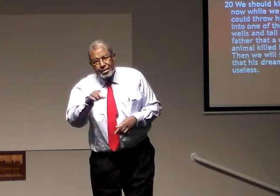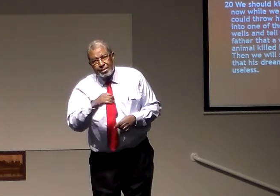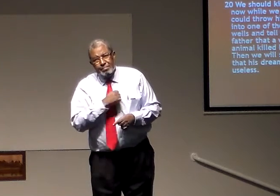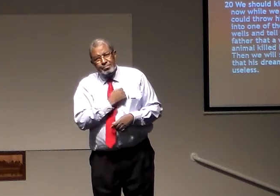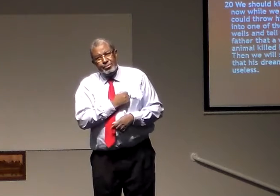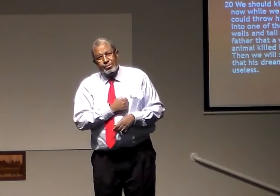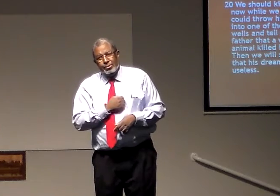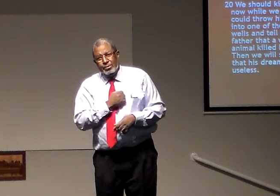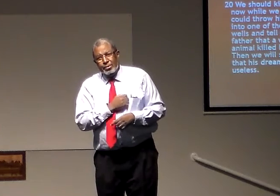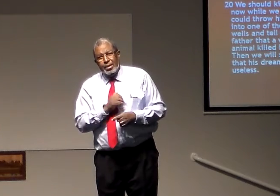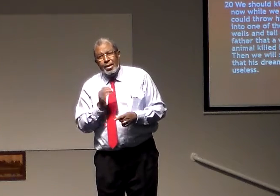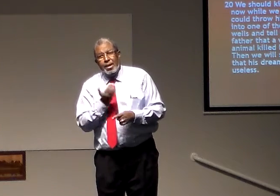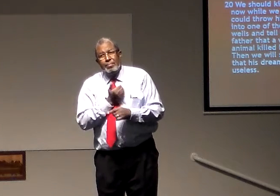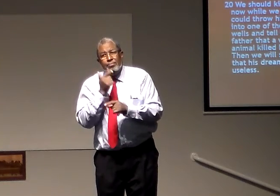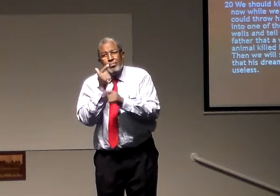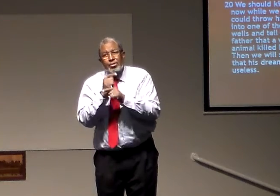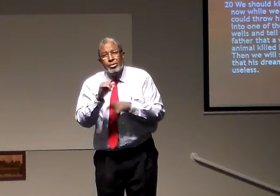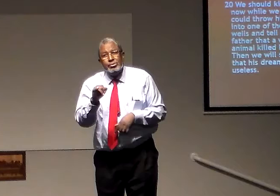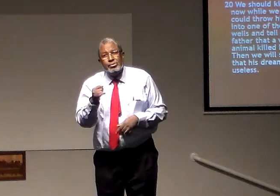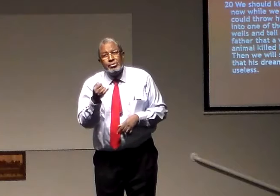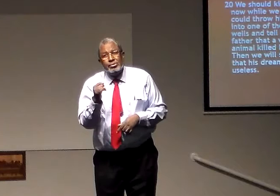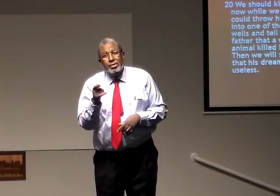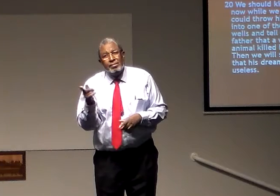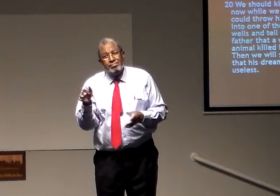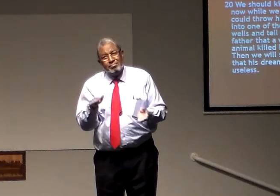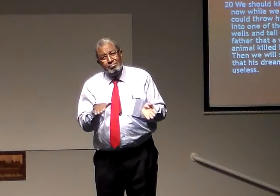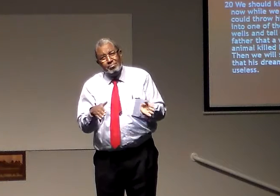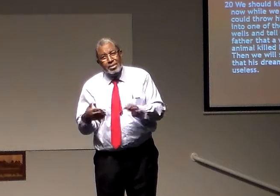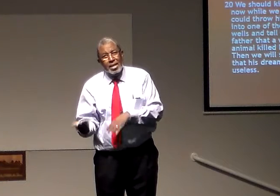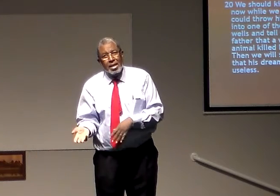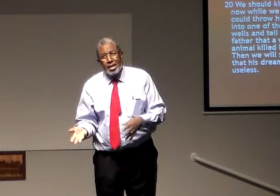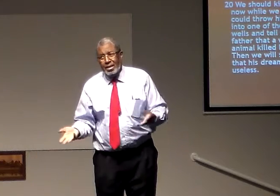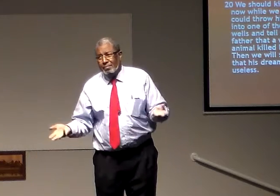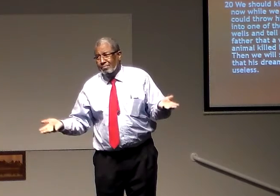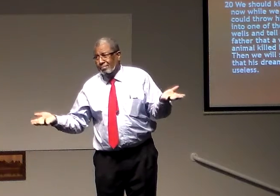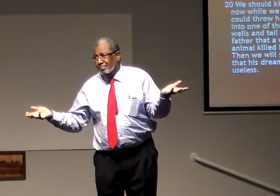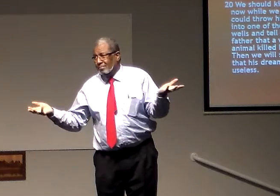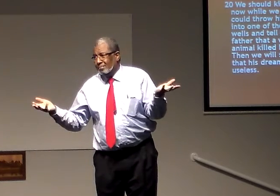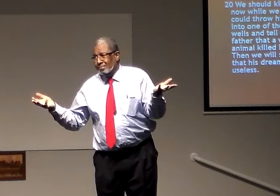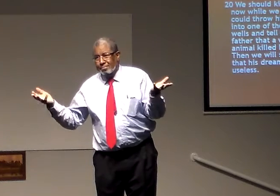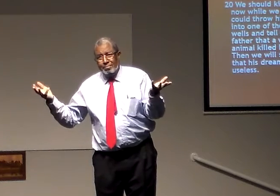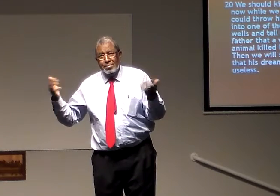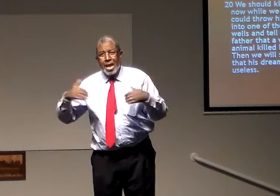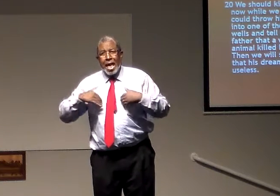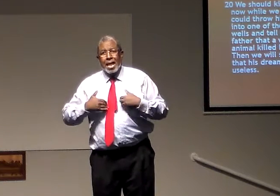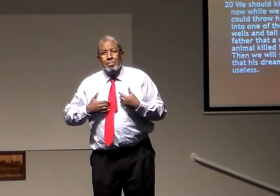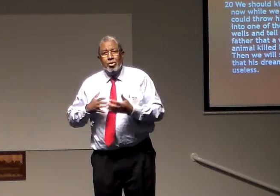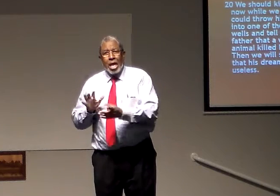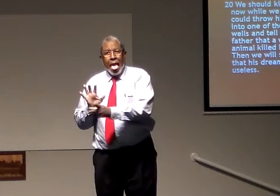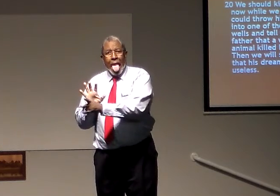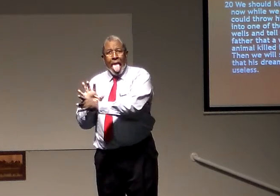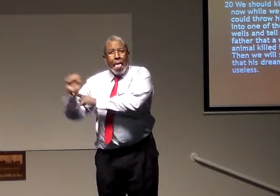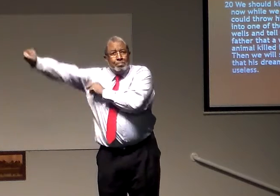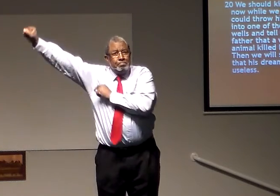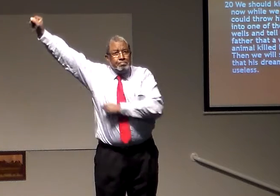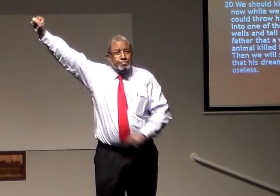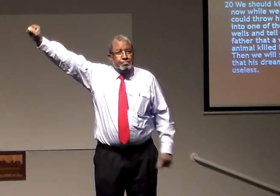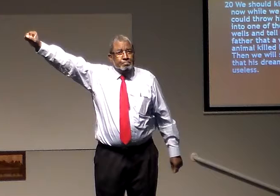father says, I'm sorry, our brother Joseph died. An animal just